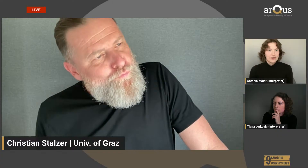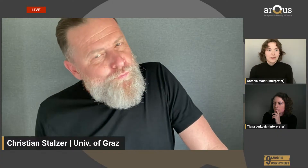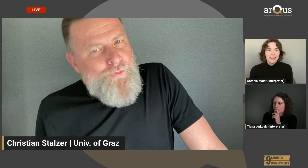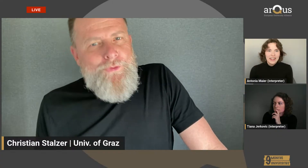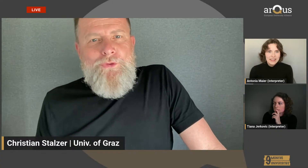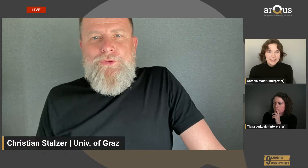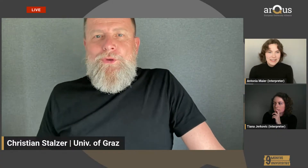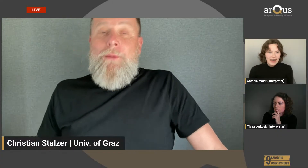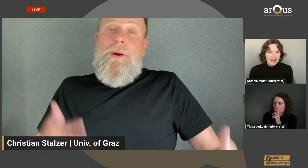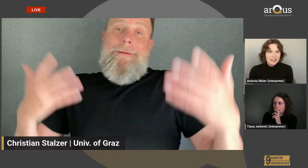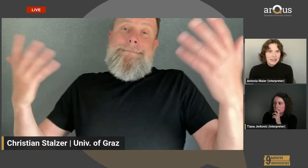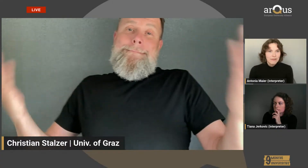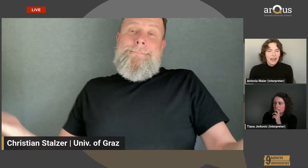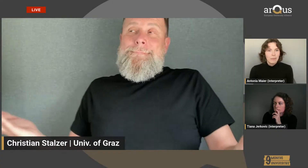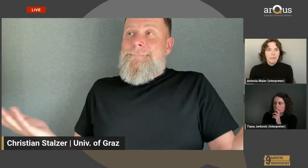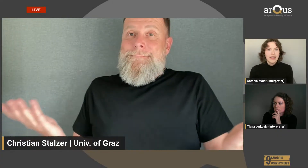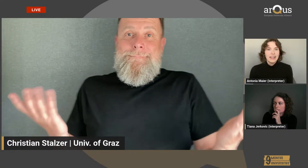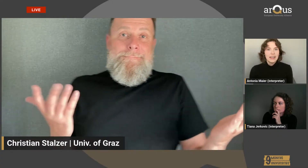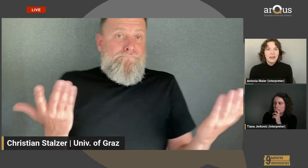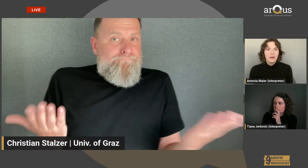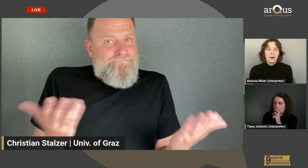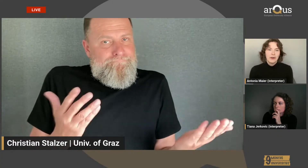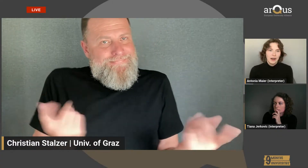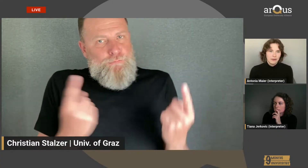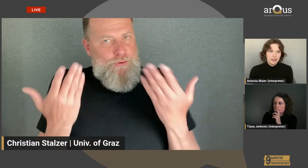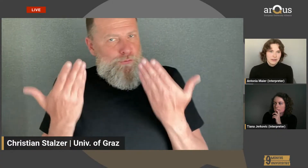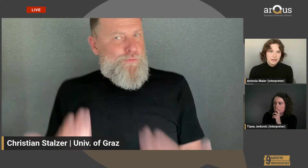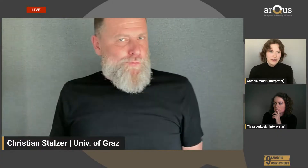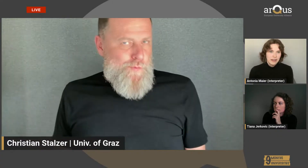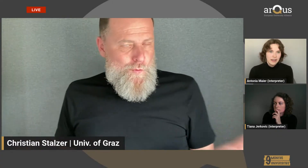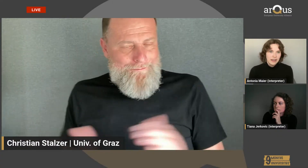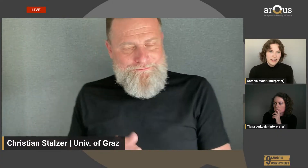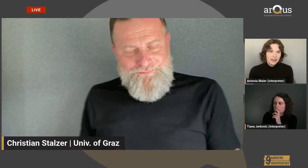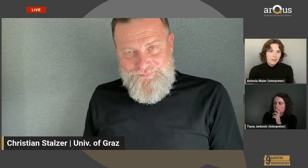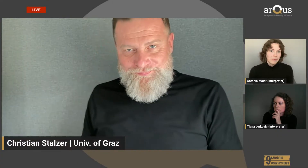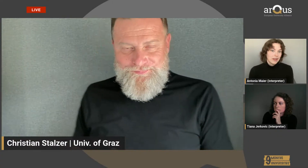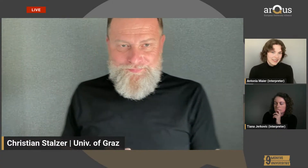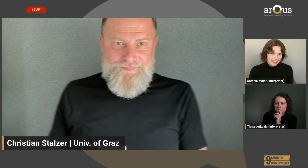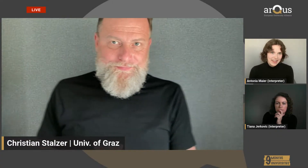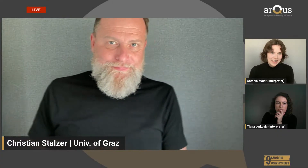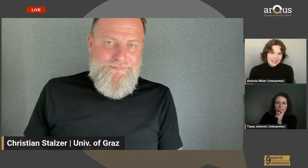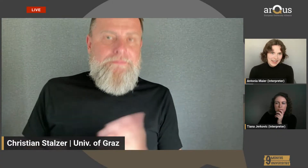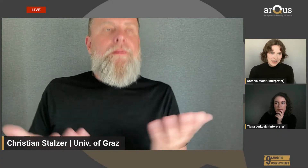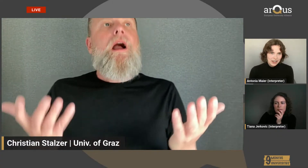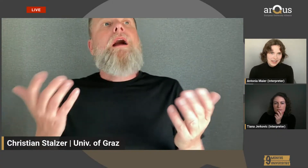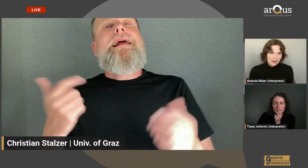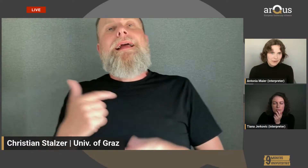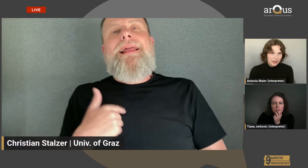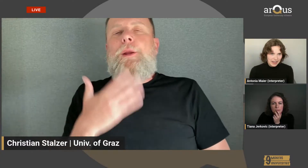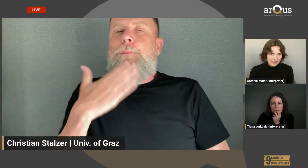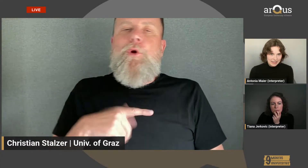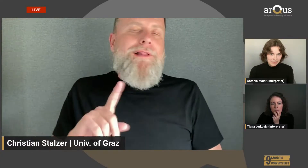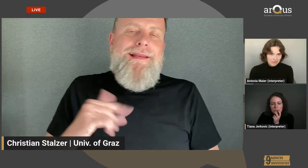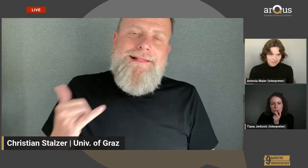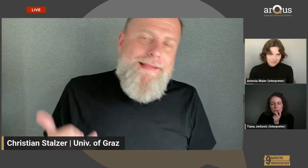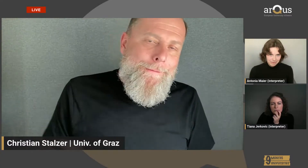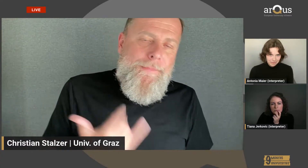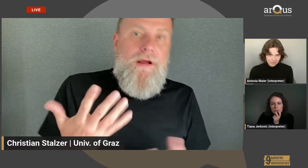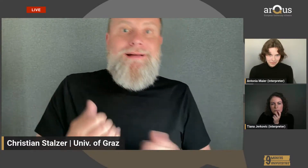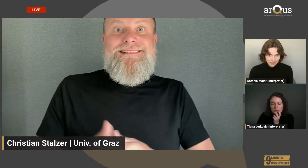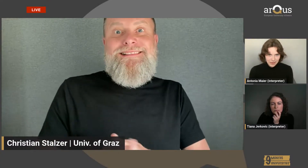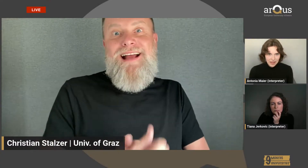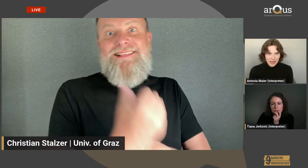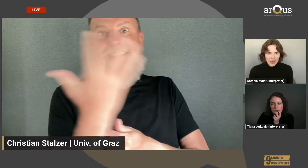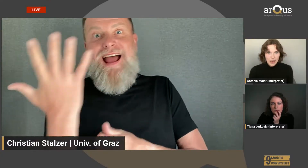not. So that decides if I am in or out. But that is actually reality.